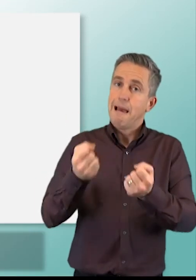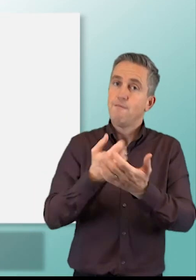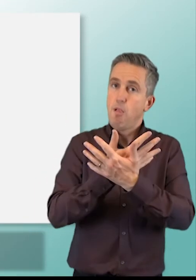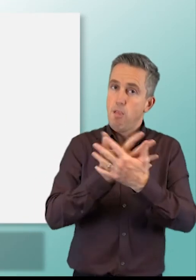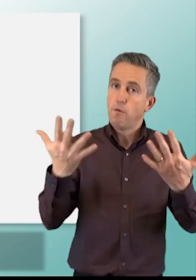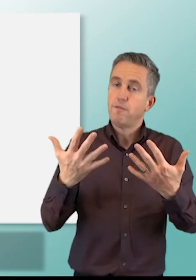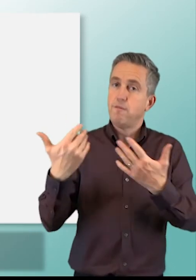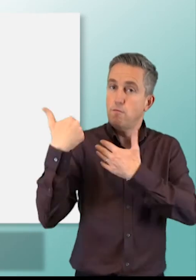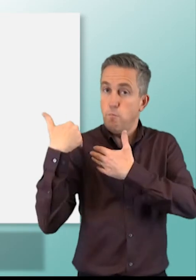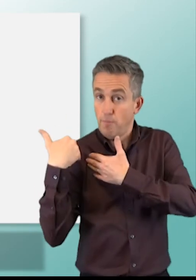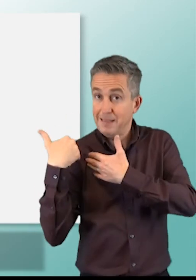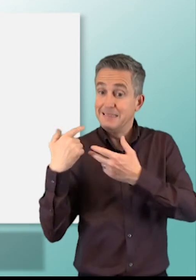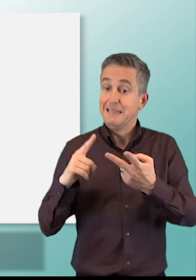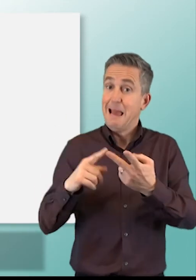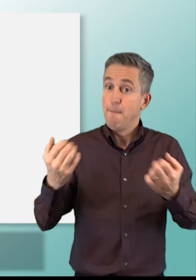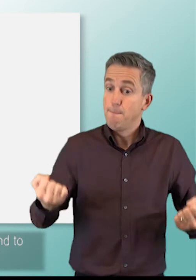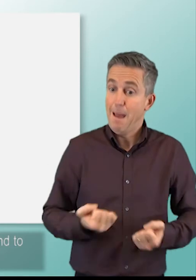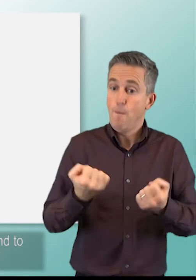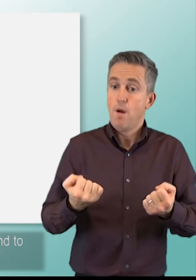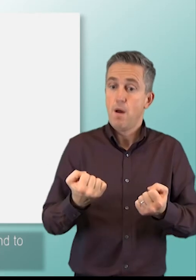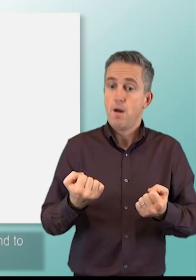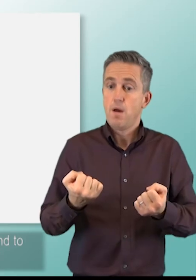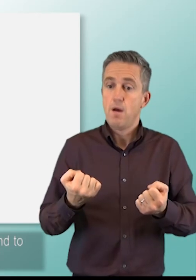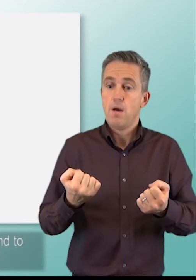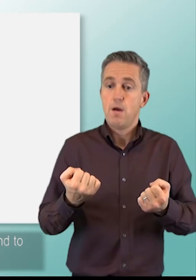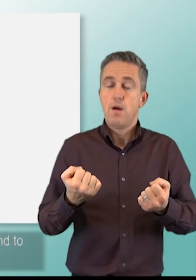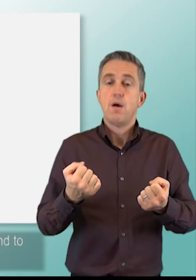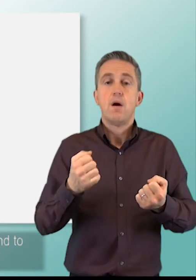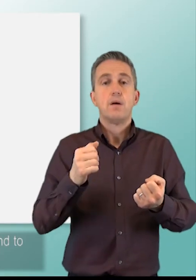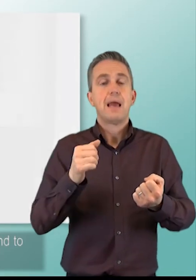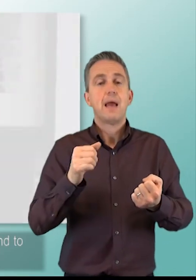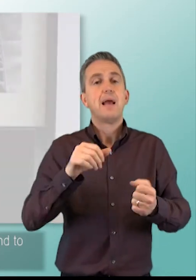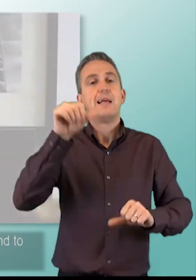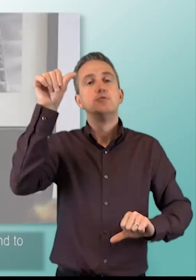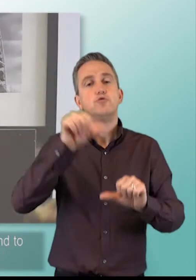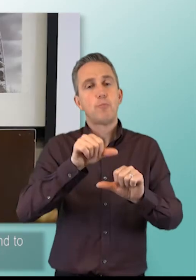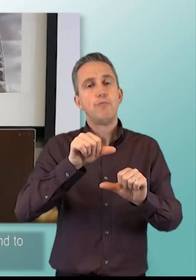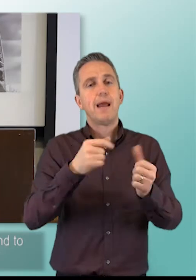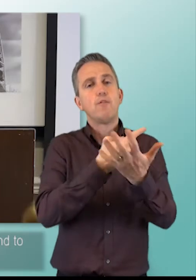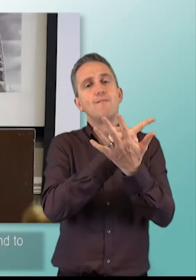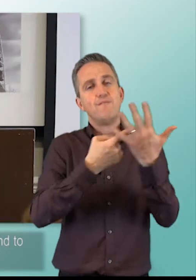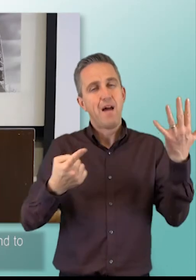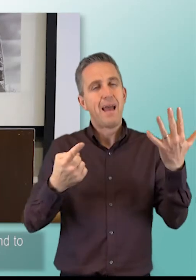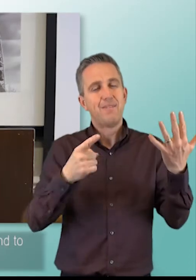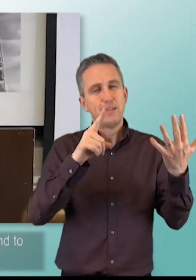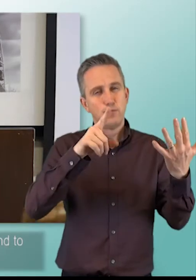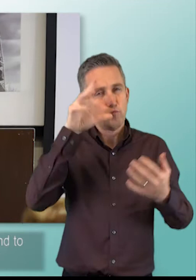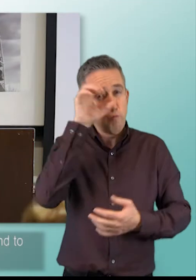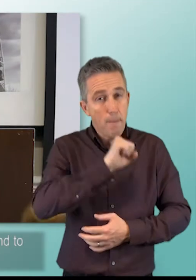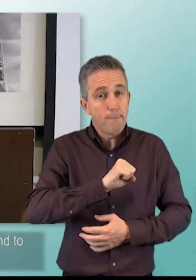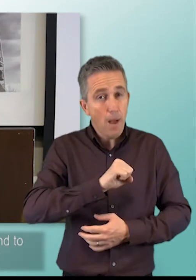obviously involves an awful lot of responsibility as well. I've got five key sort of takeaway pointers for you to kind of